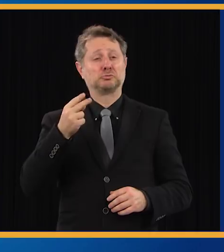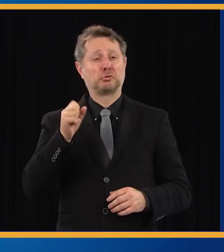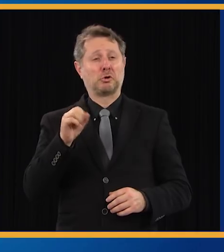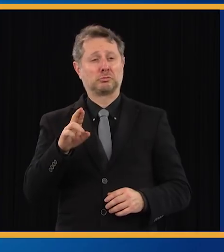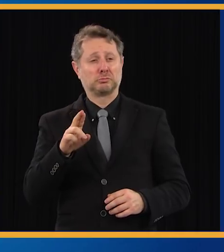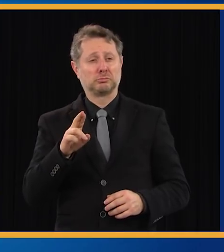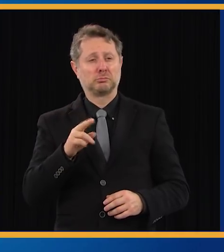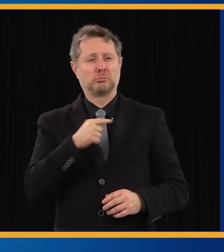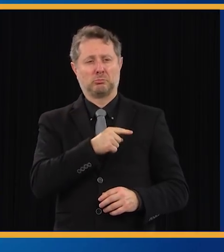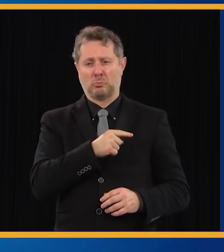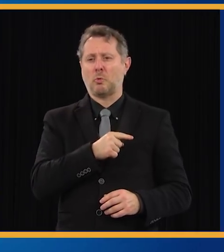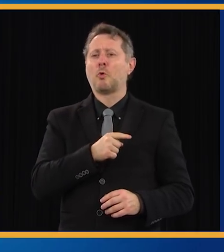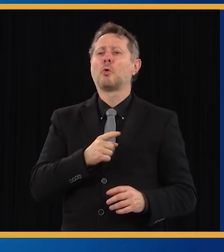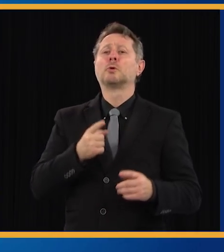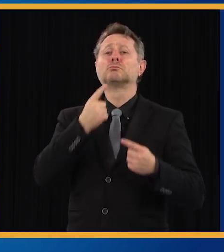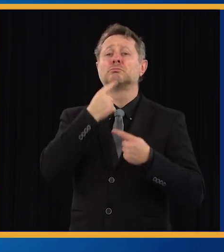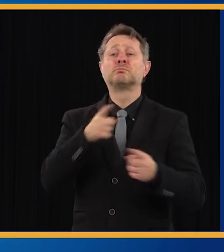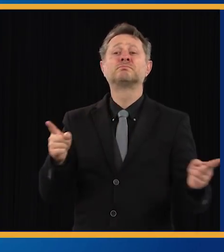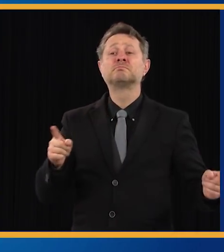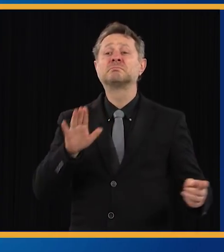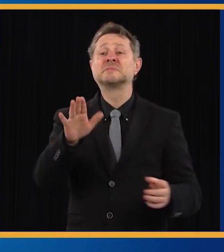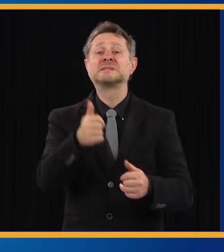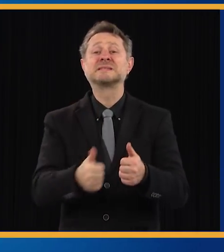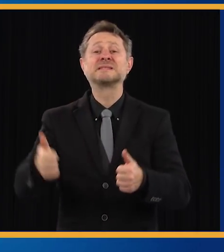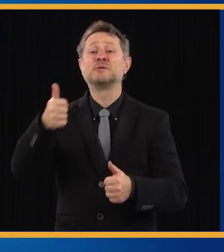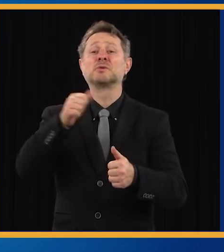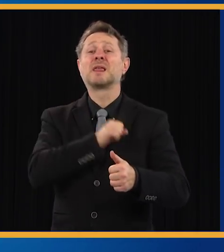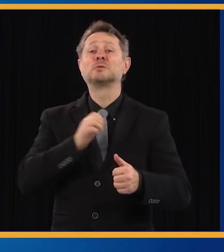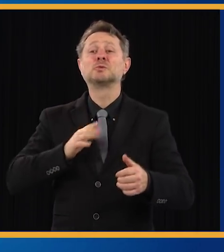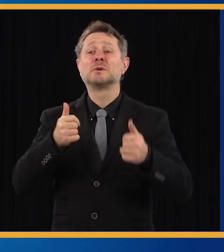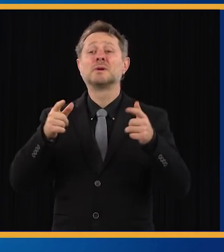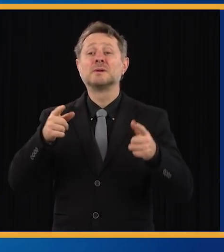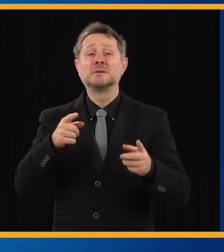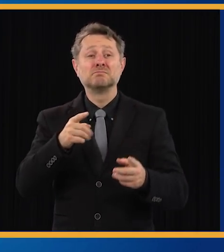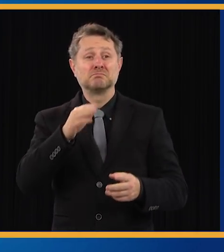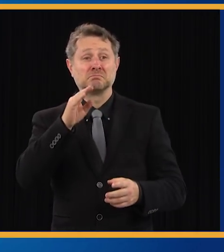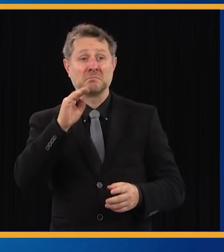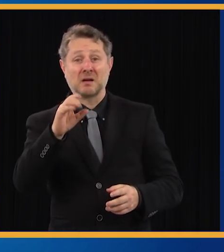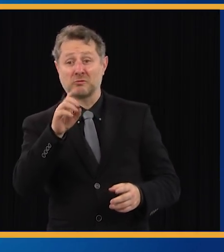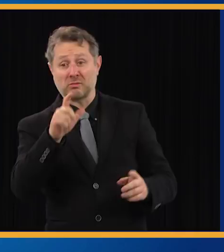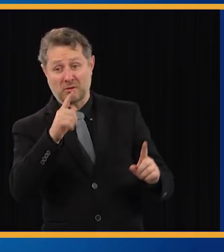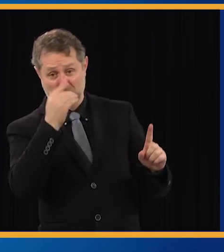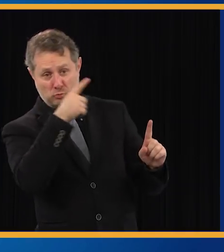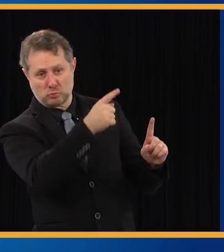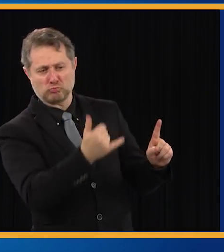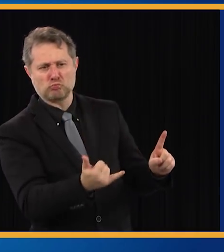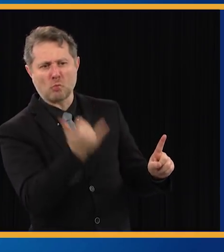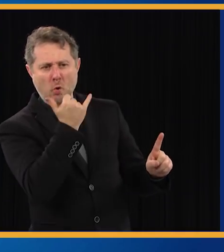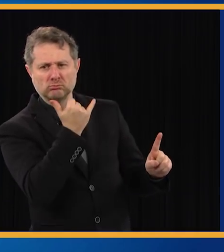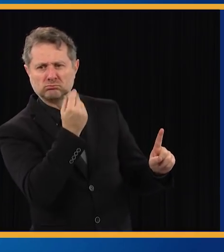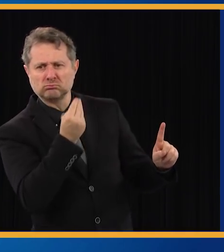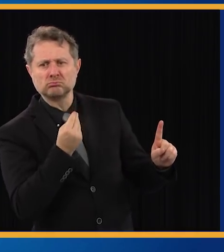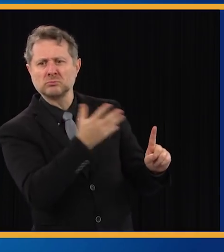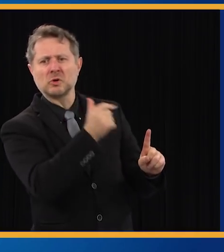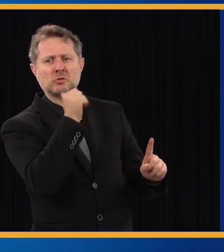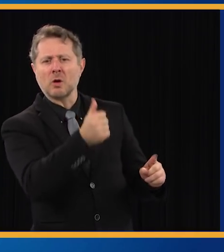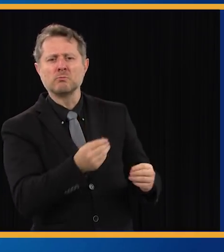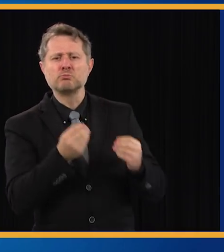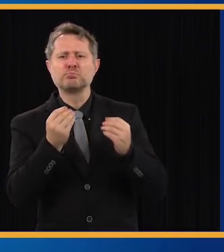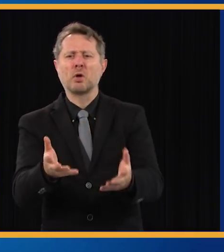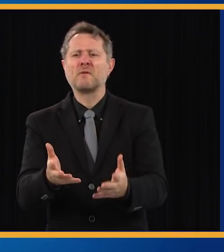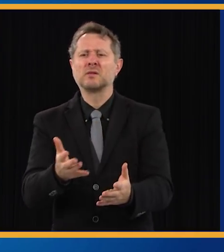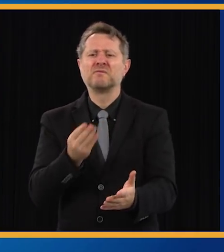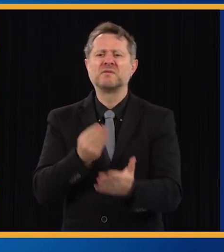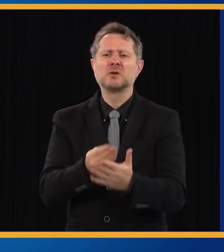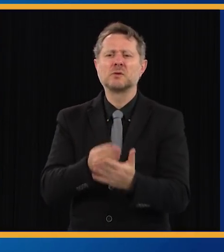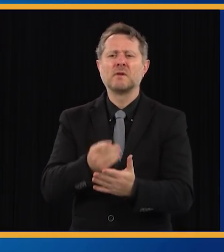said to his senior senator in the state, Mitch McConnell, that Mitch McConnell was wrong on saying he wouldn't provide funding to